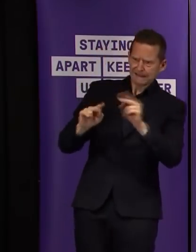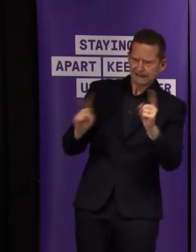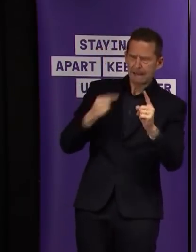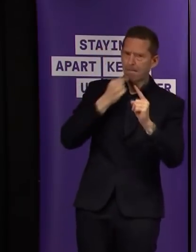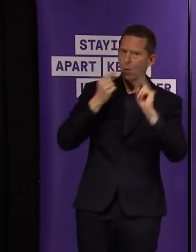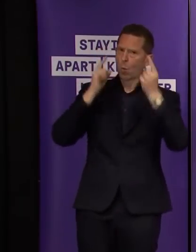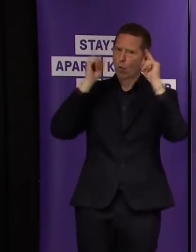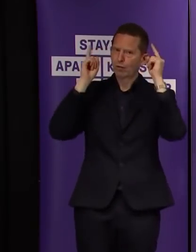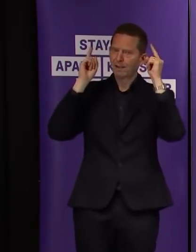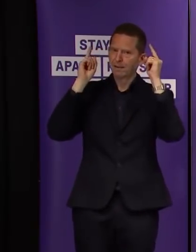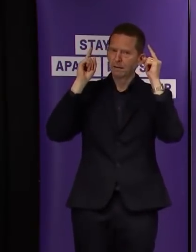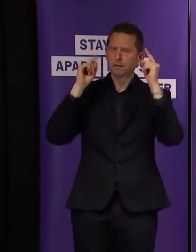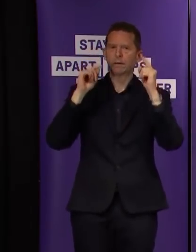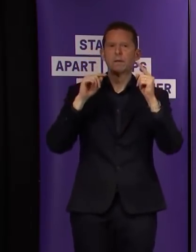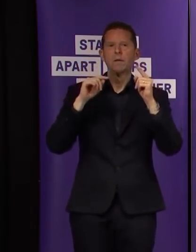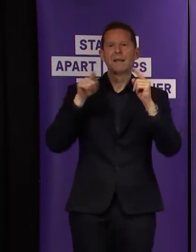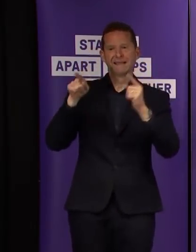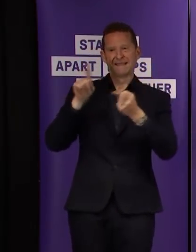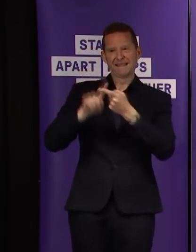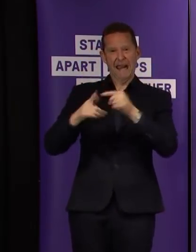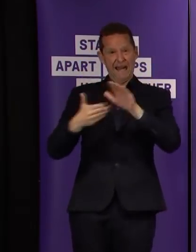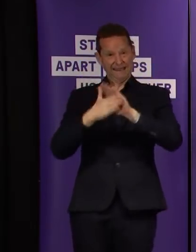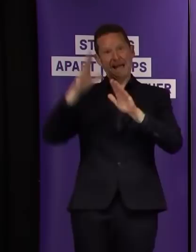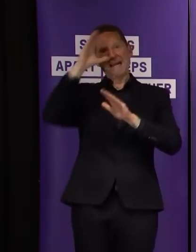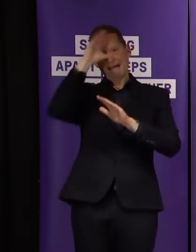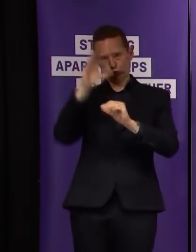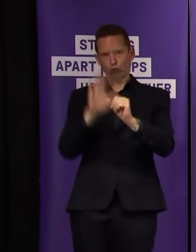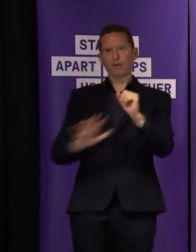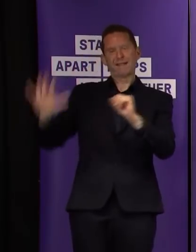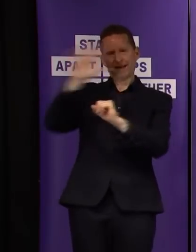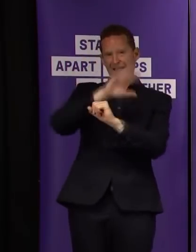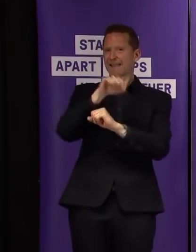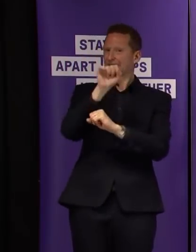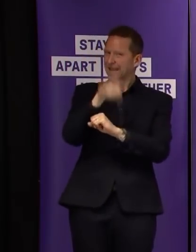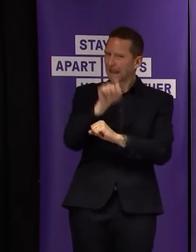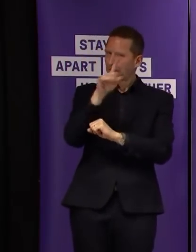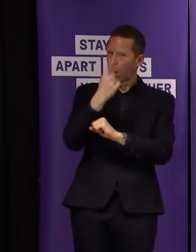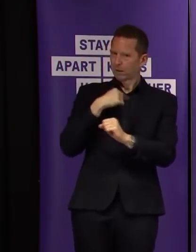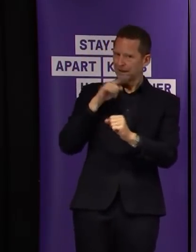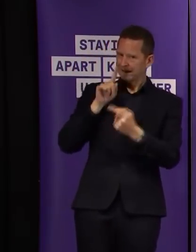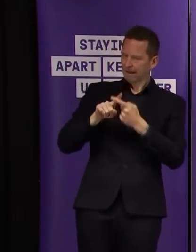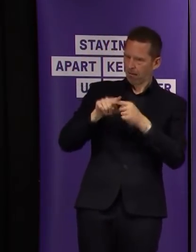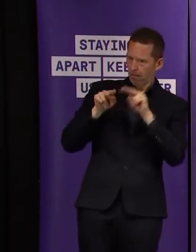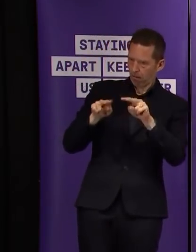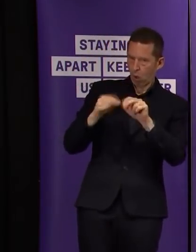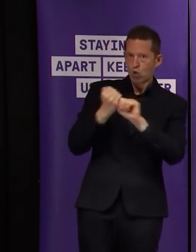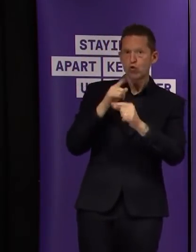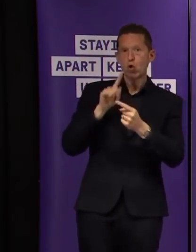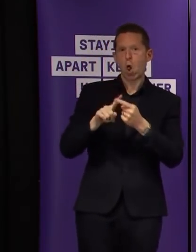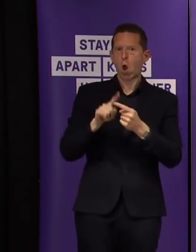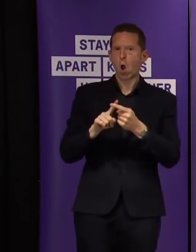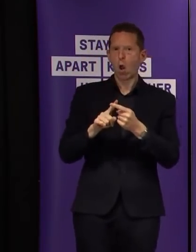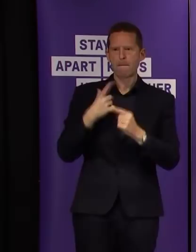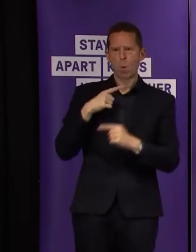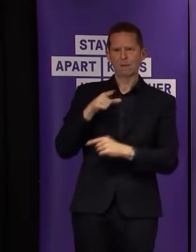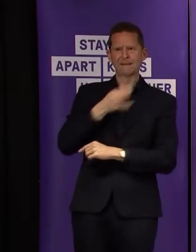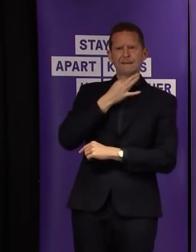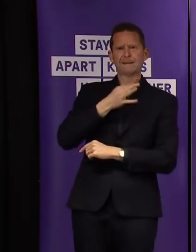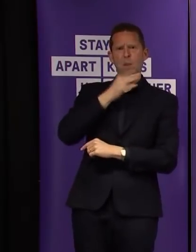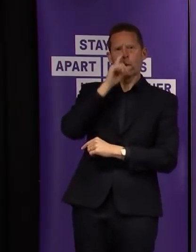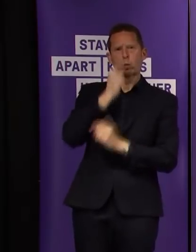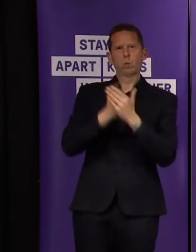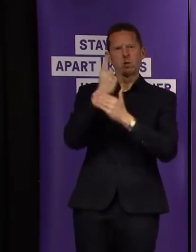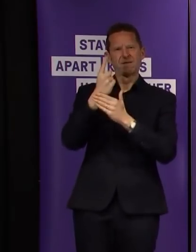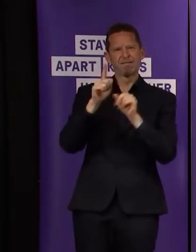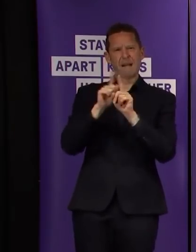haven't redefined that, it remains part of regional Victoria for the purposes of these rules. It's fair to say that Geelong is on close watch